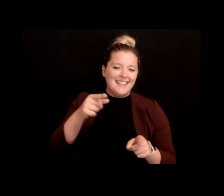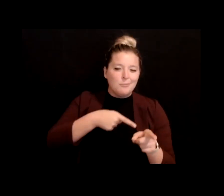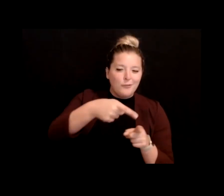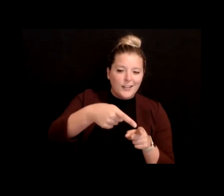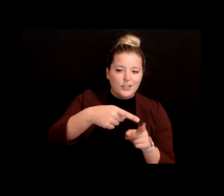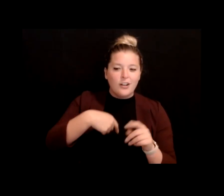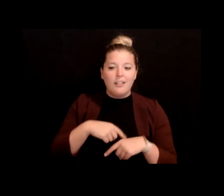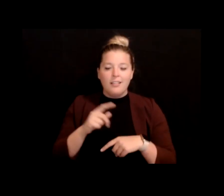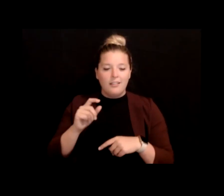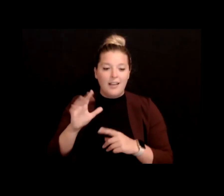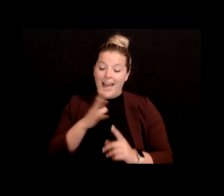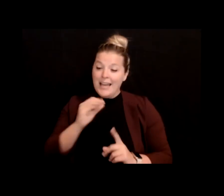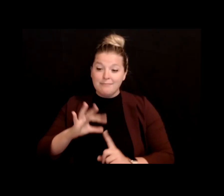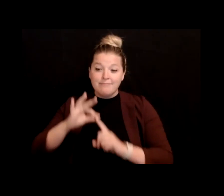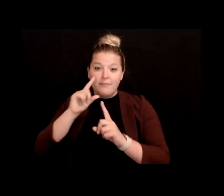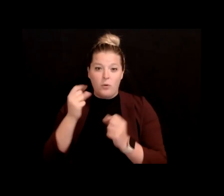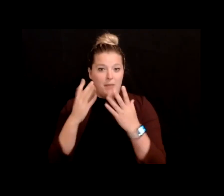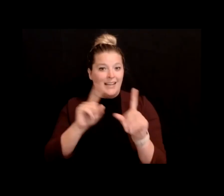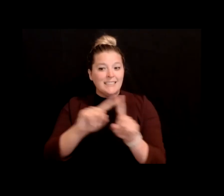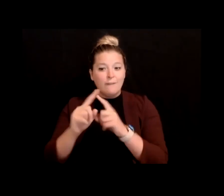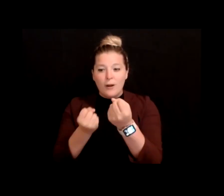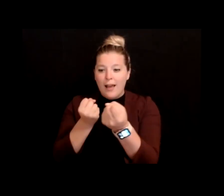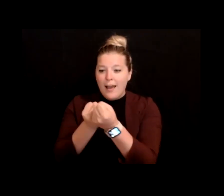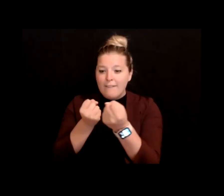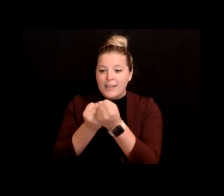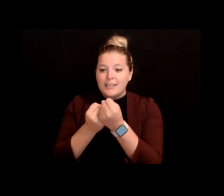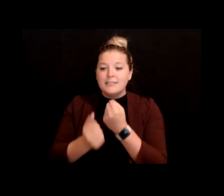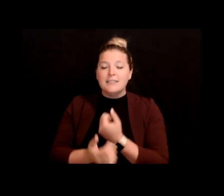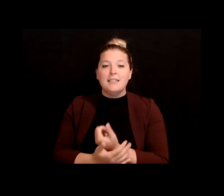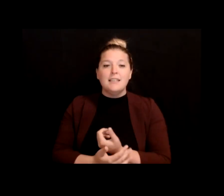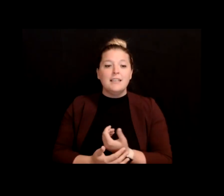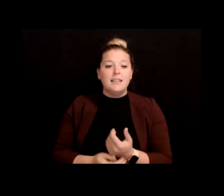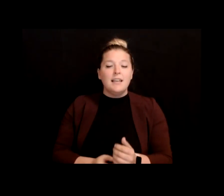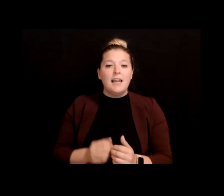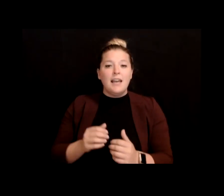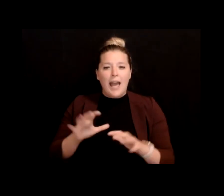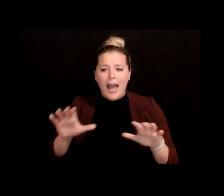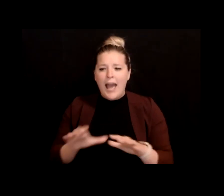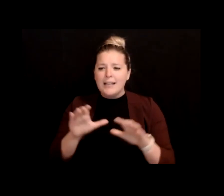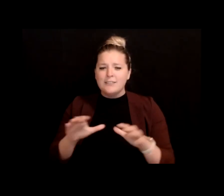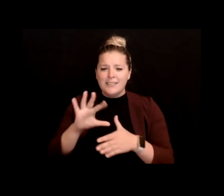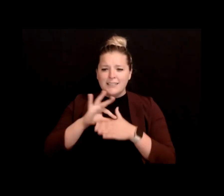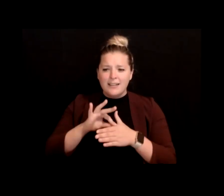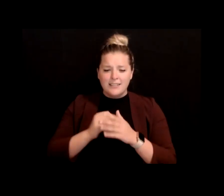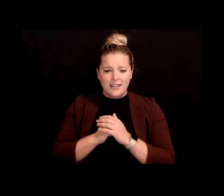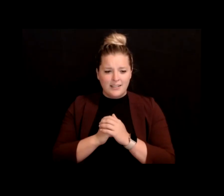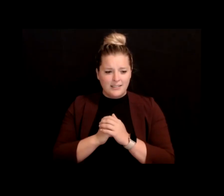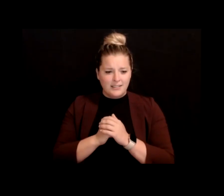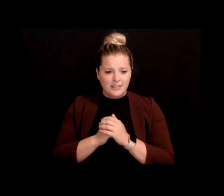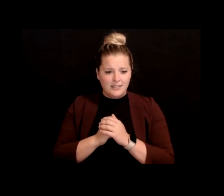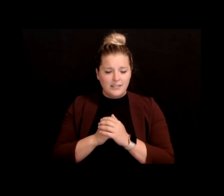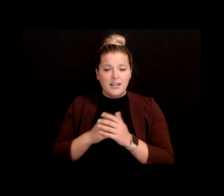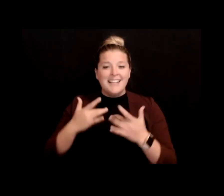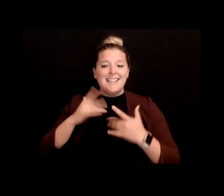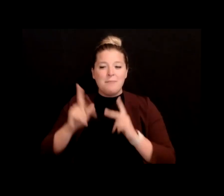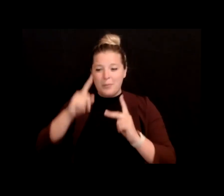and especially in many advocacy, activist, and organized contexts, to check our bodies and brains at the door, not